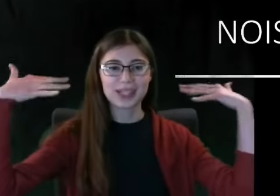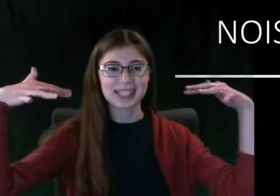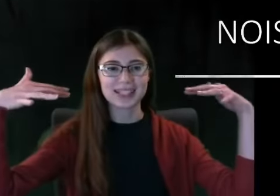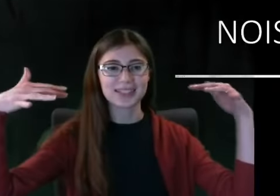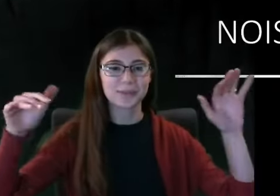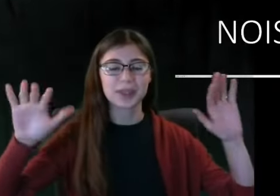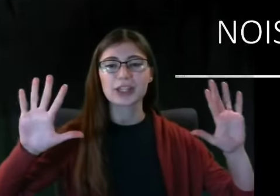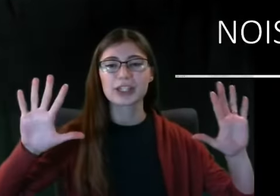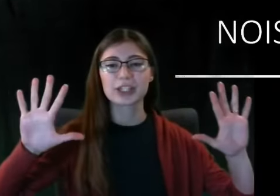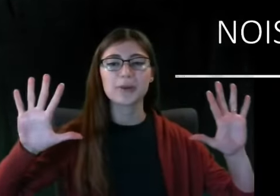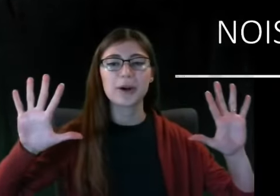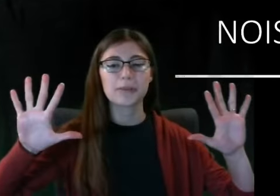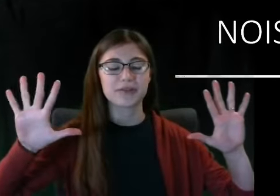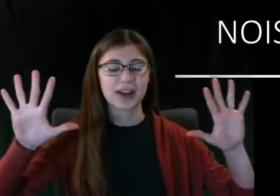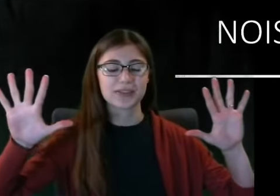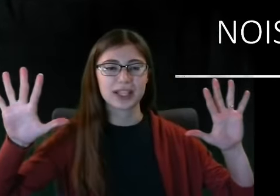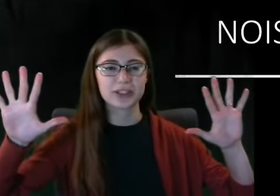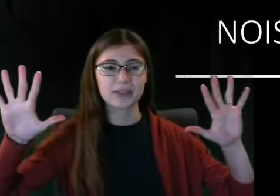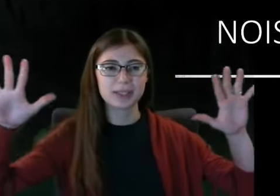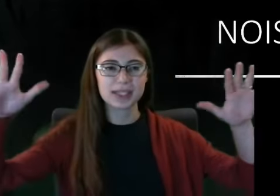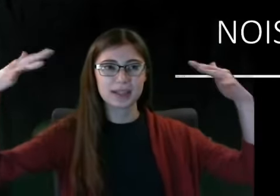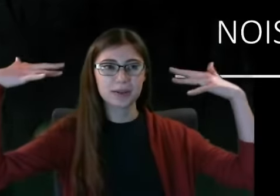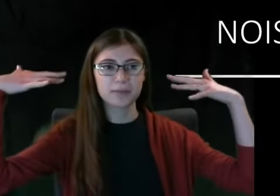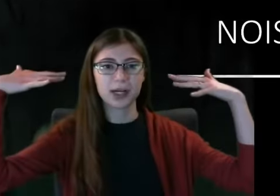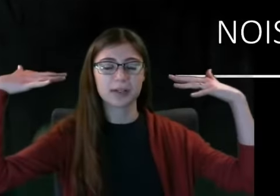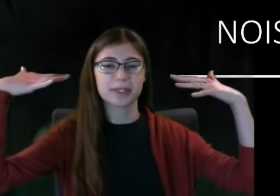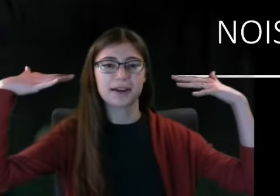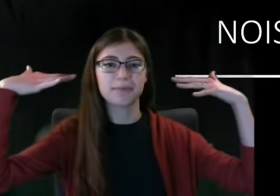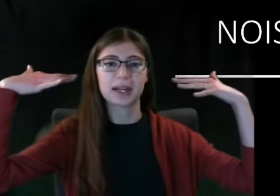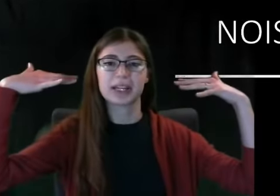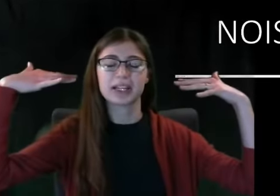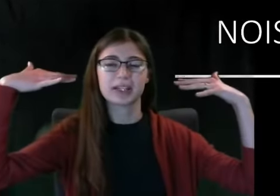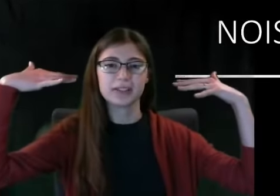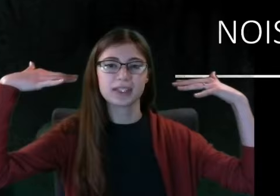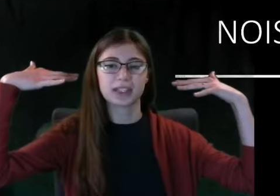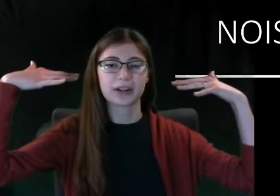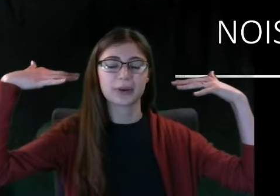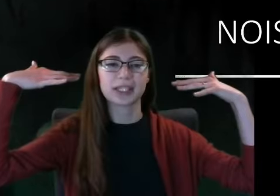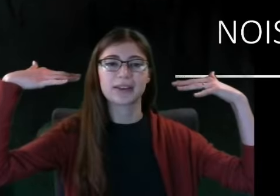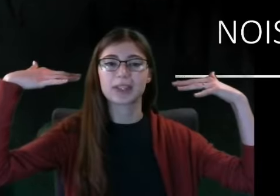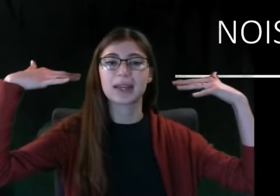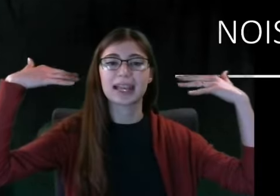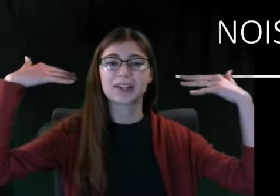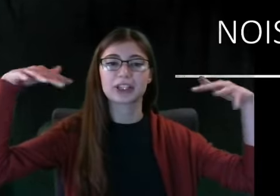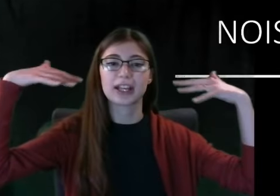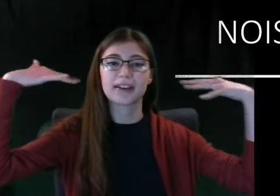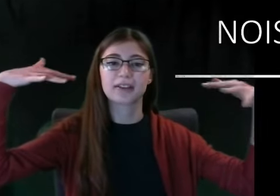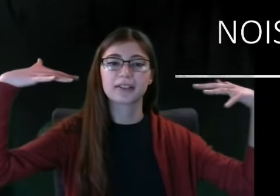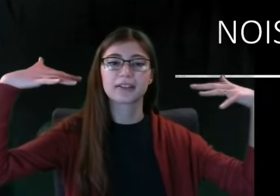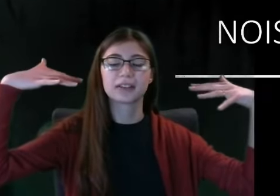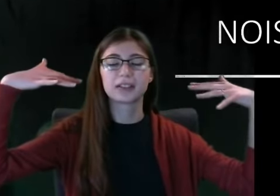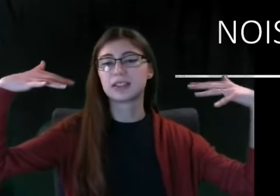Noisy. 2 open 5 hand shapes, palm down by your ears, and you're going to give them a shake.